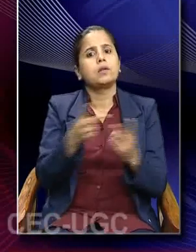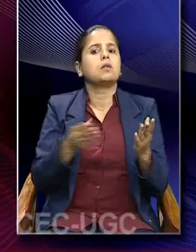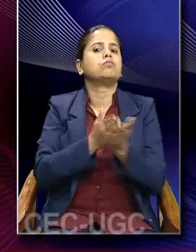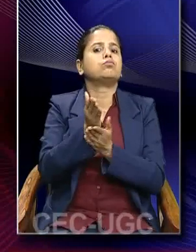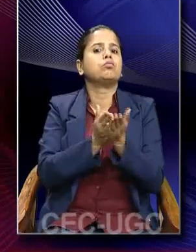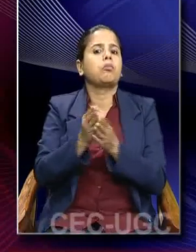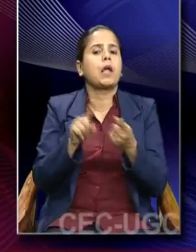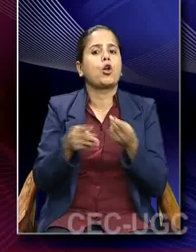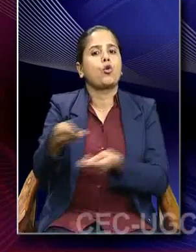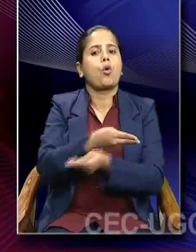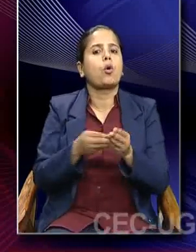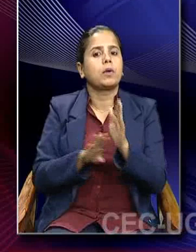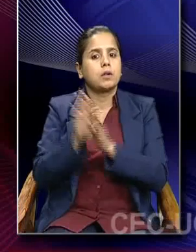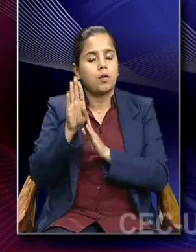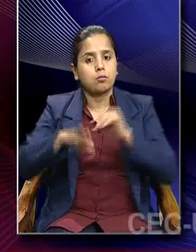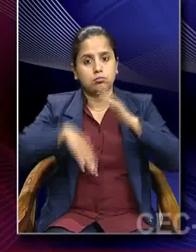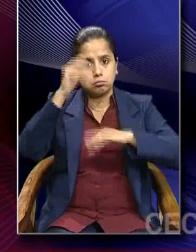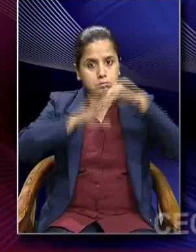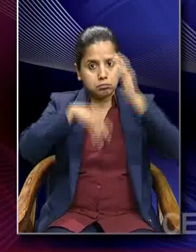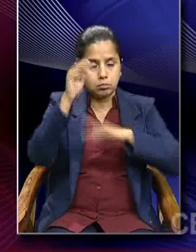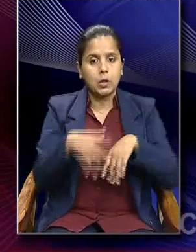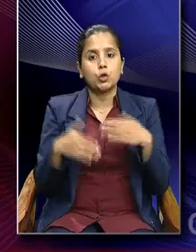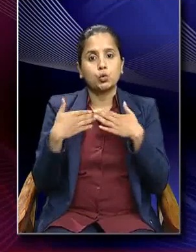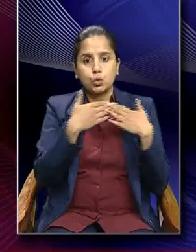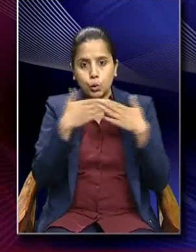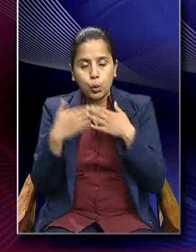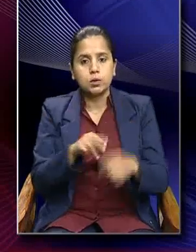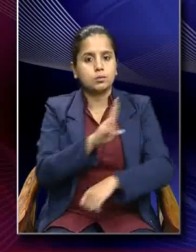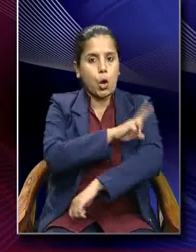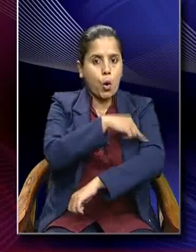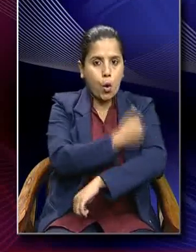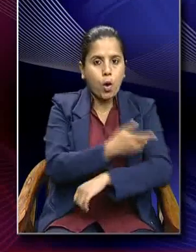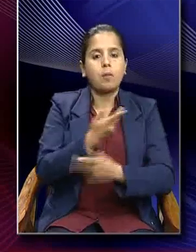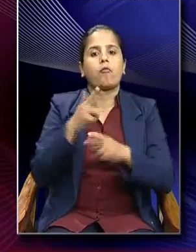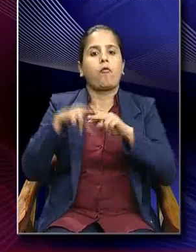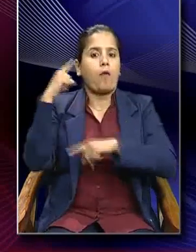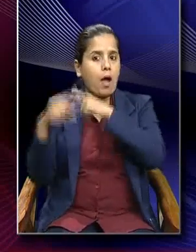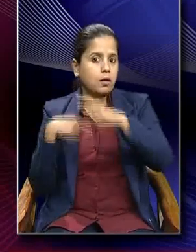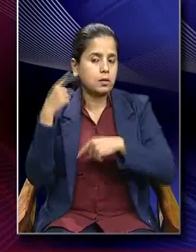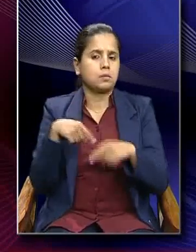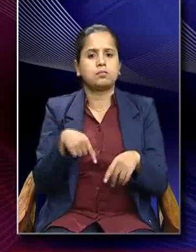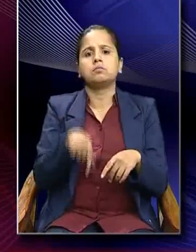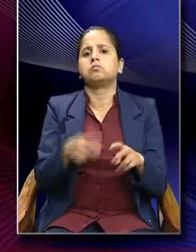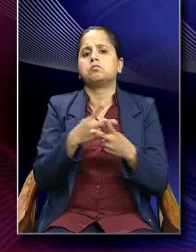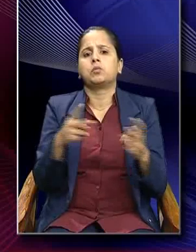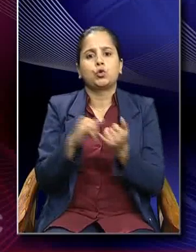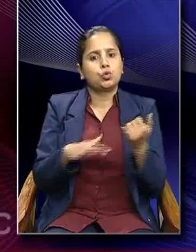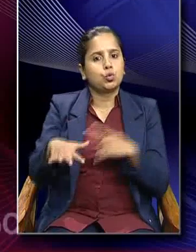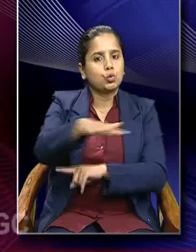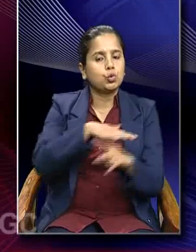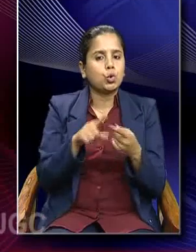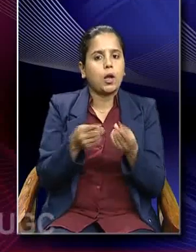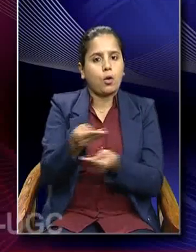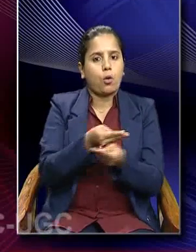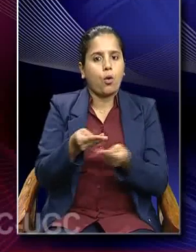economic development. Infrastructure such as schools, hospitals, factories, and other socio-economic